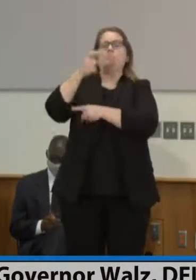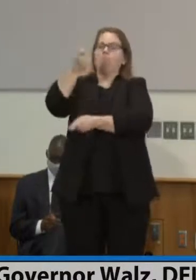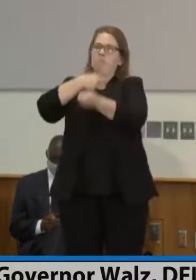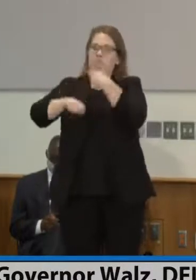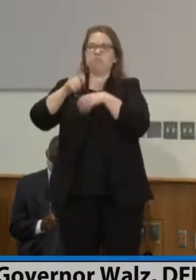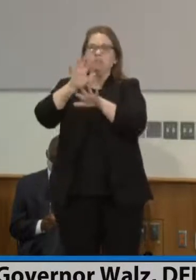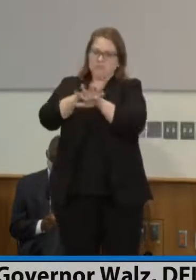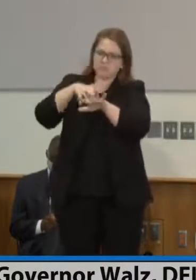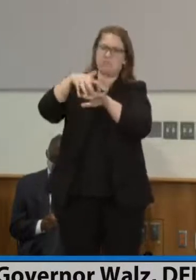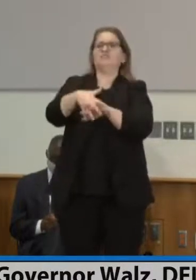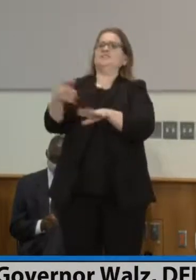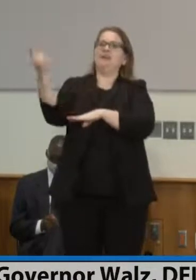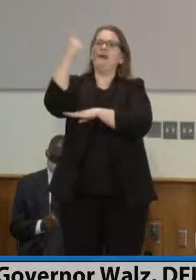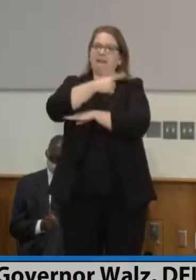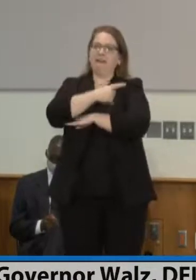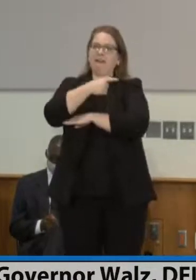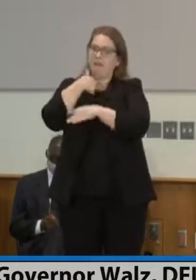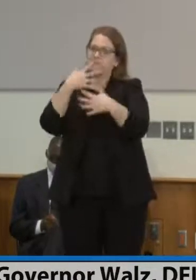a